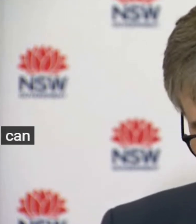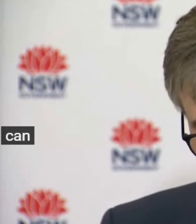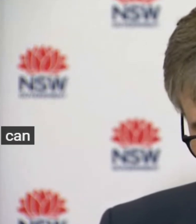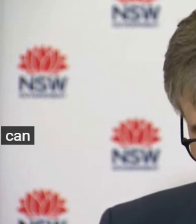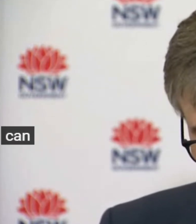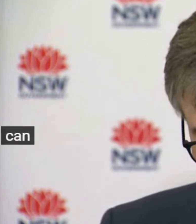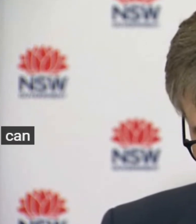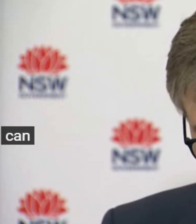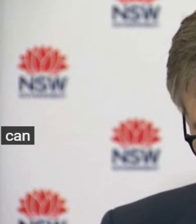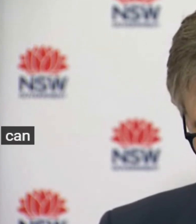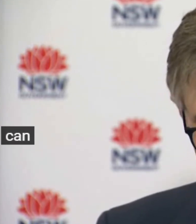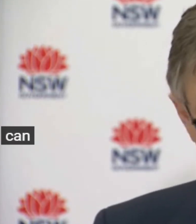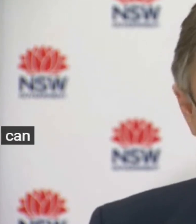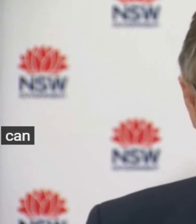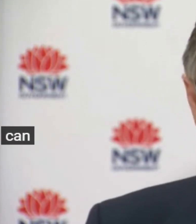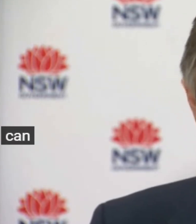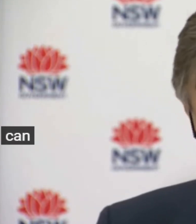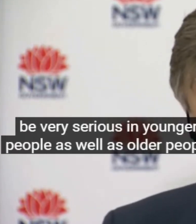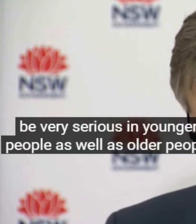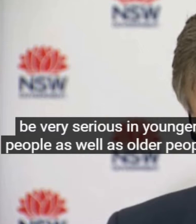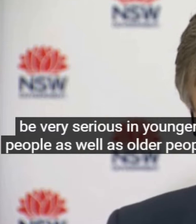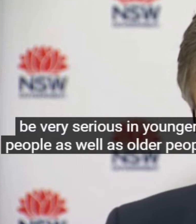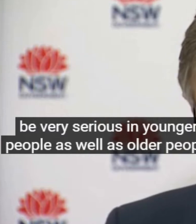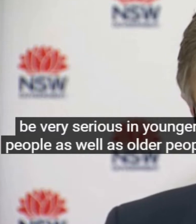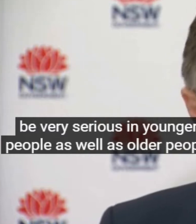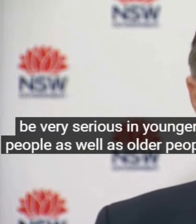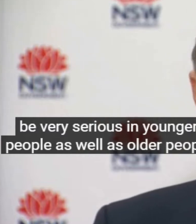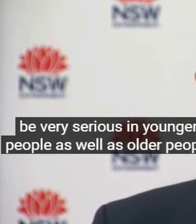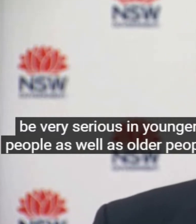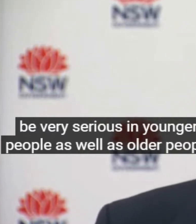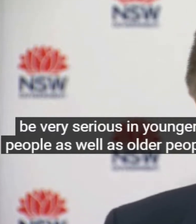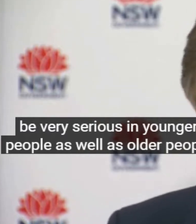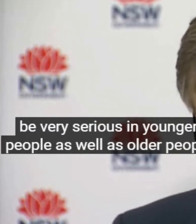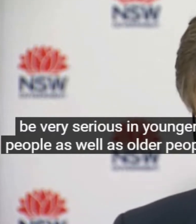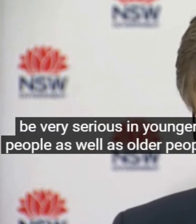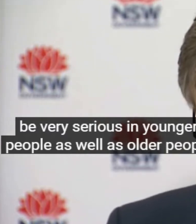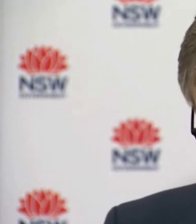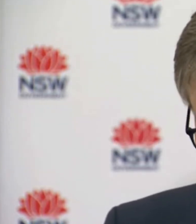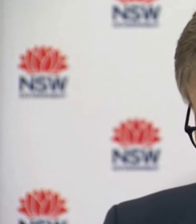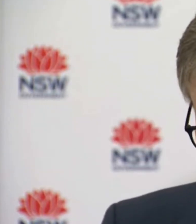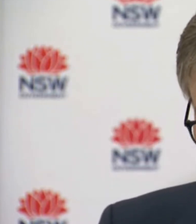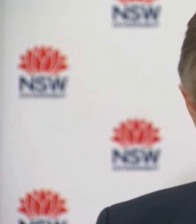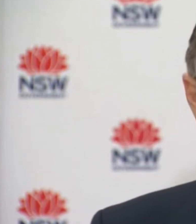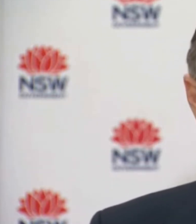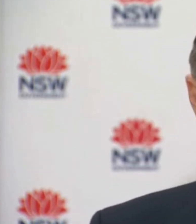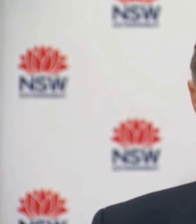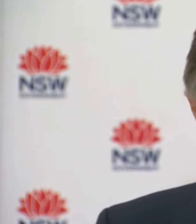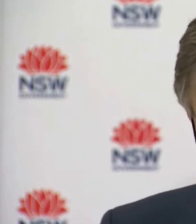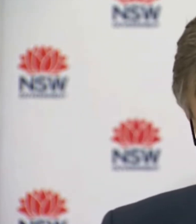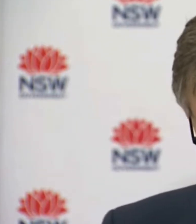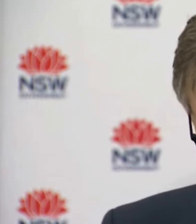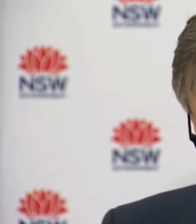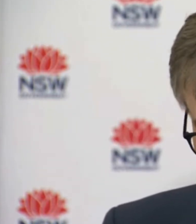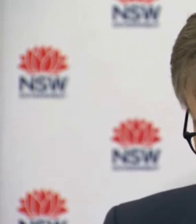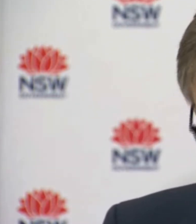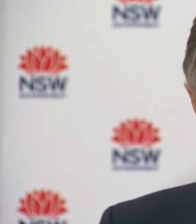people. Of those 54 in ICU, 49 were not vaccinated. 1 person had the first dose of Pfizer